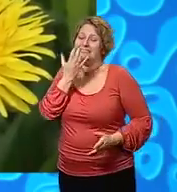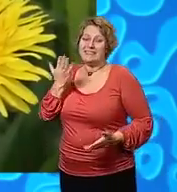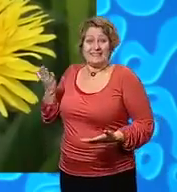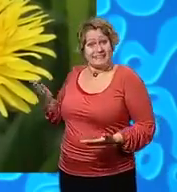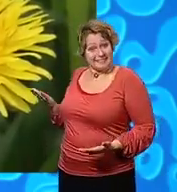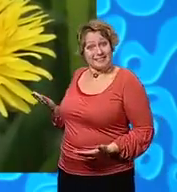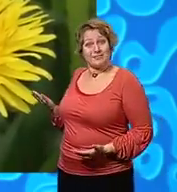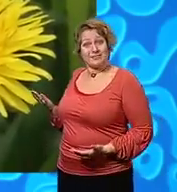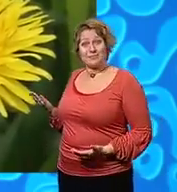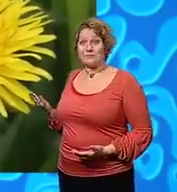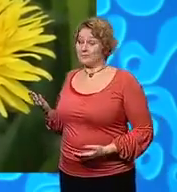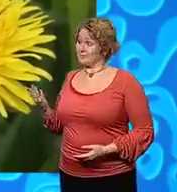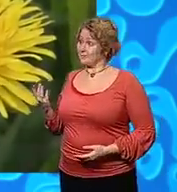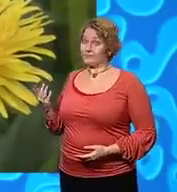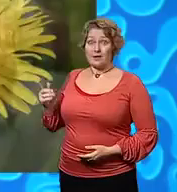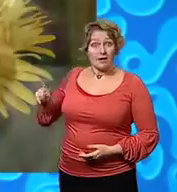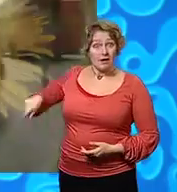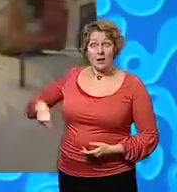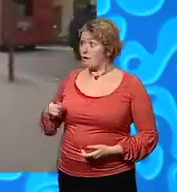pretty.